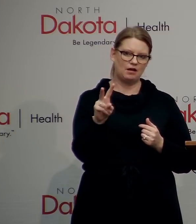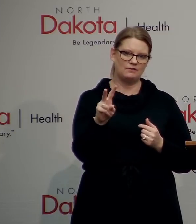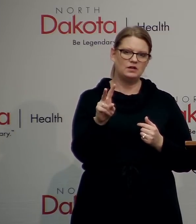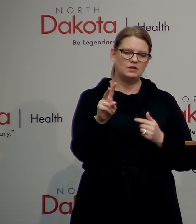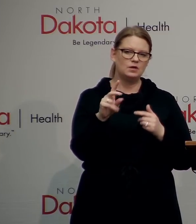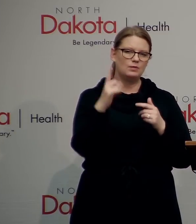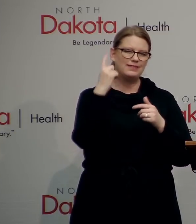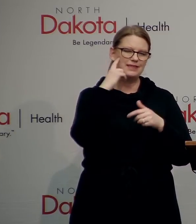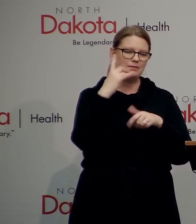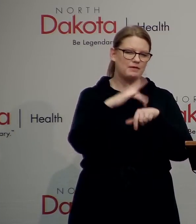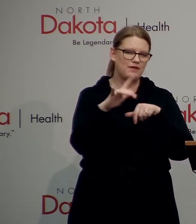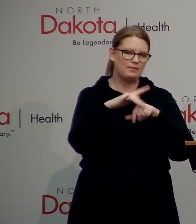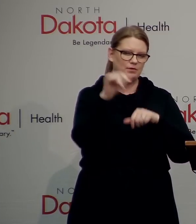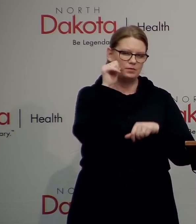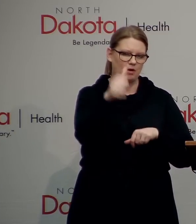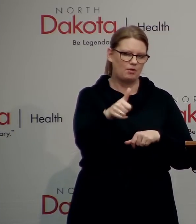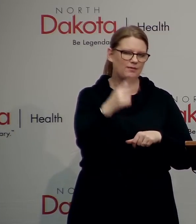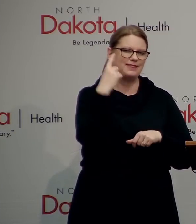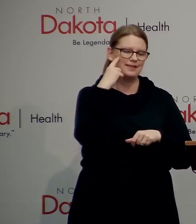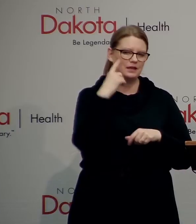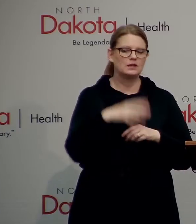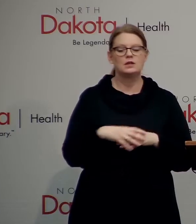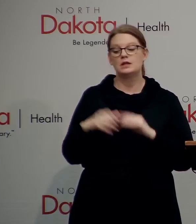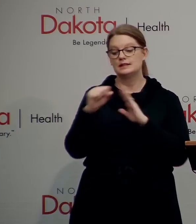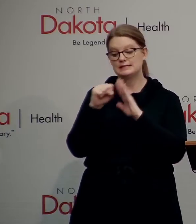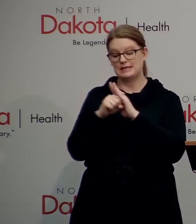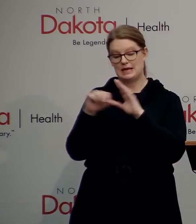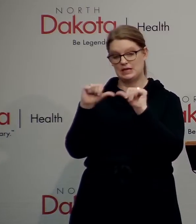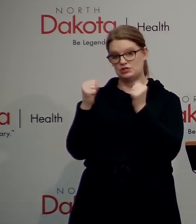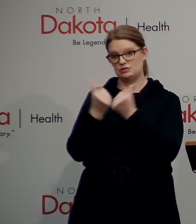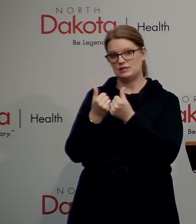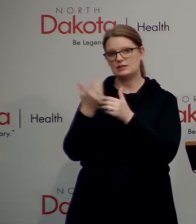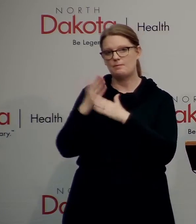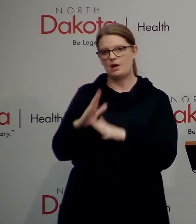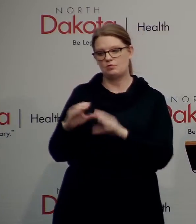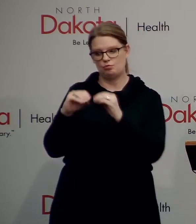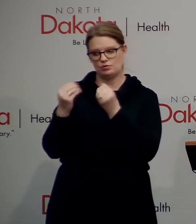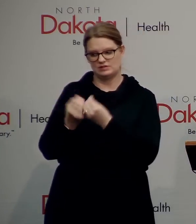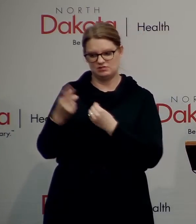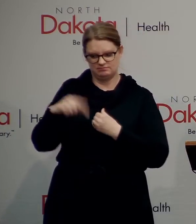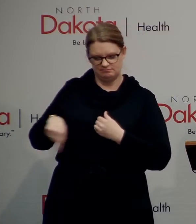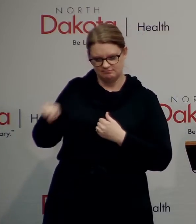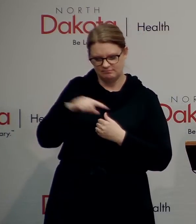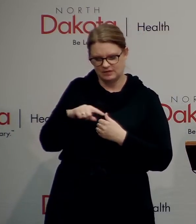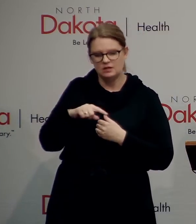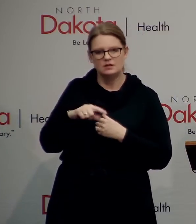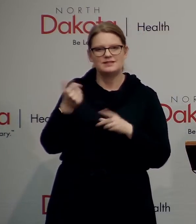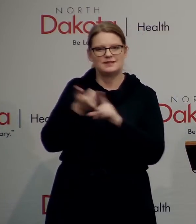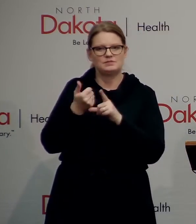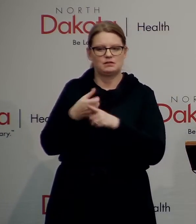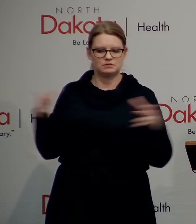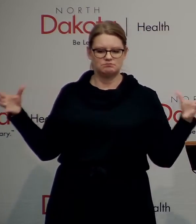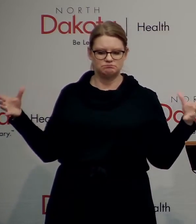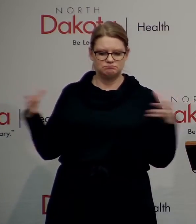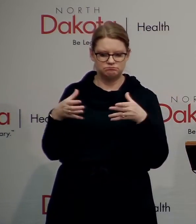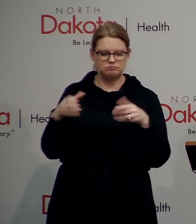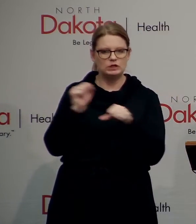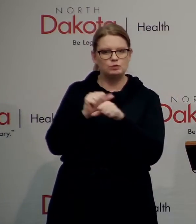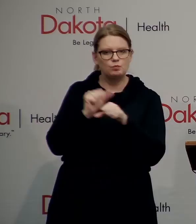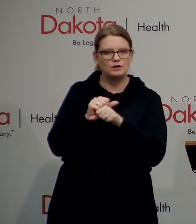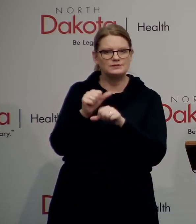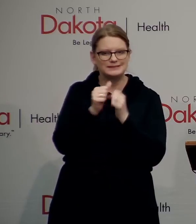is tomorrow. As mentioned, the state agencies and partner organizations that serve employers are banding together to support North